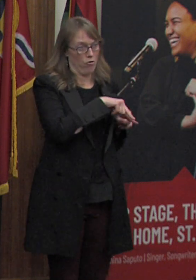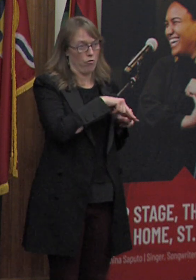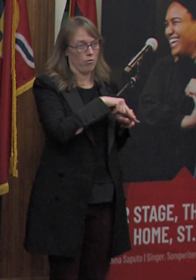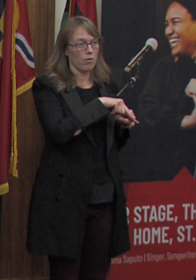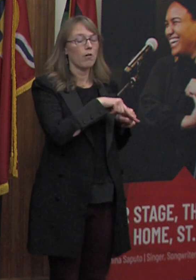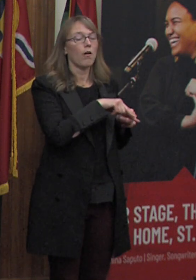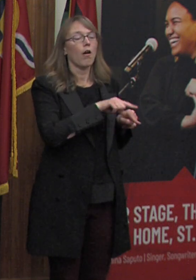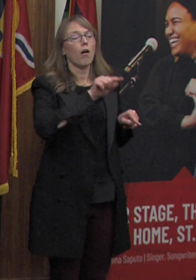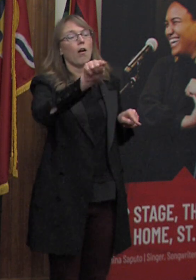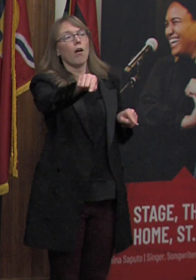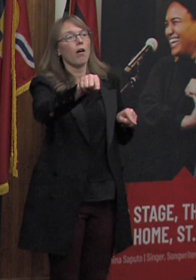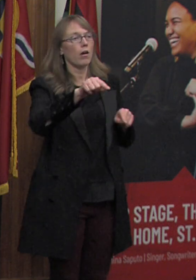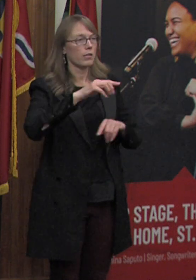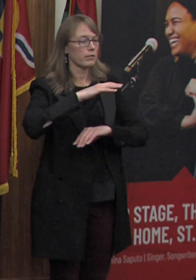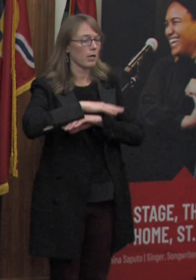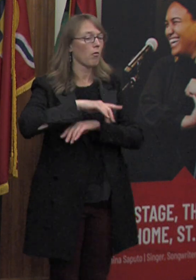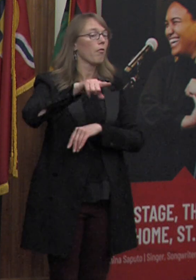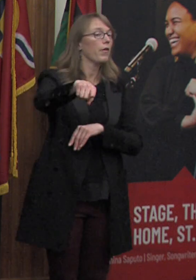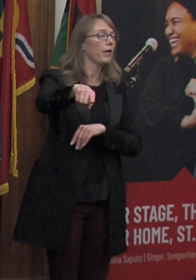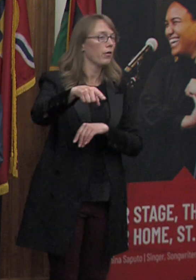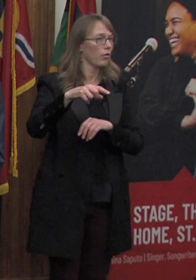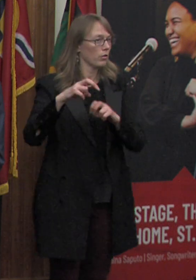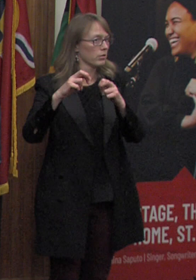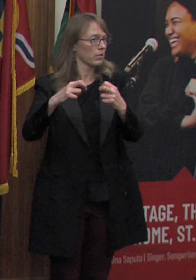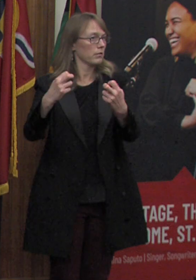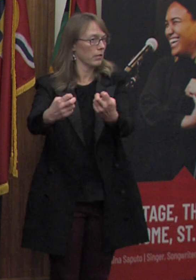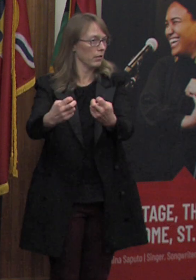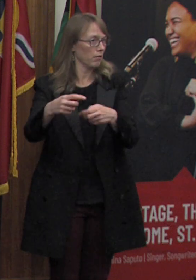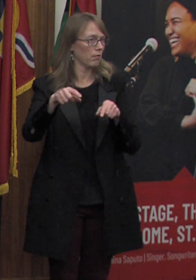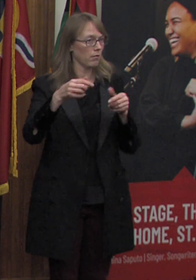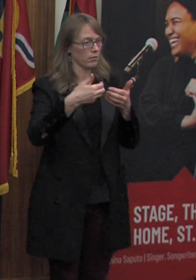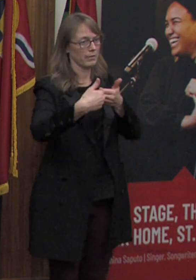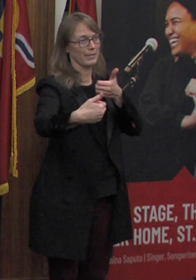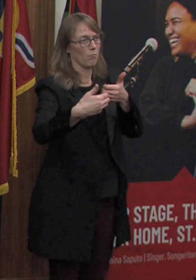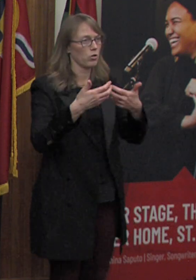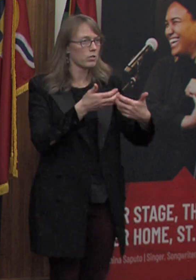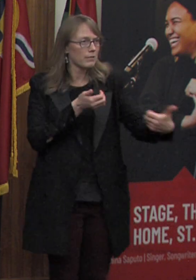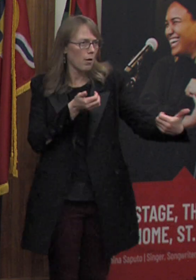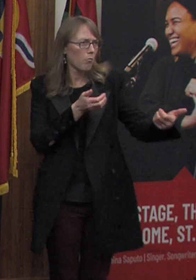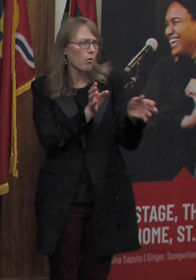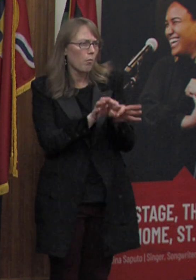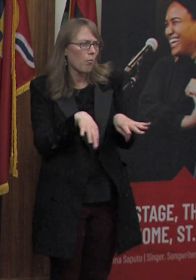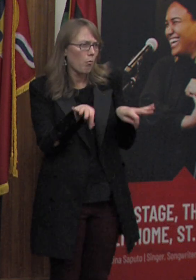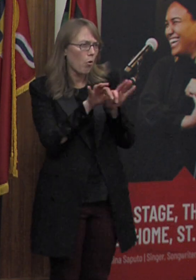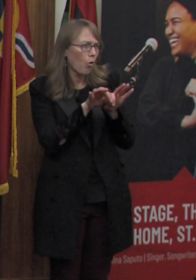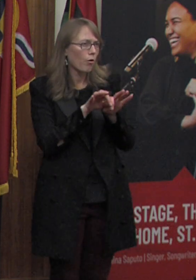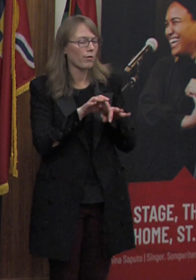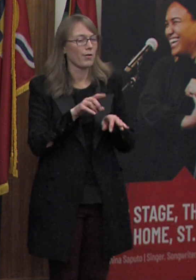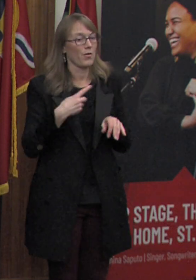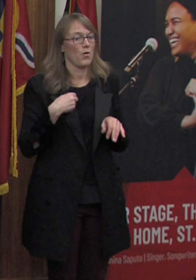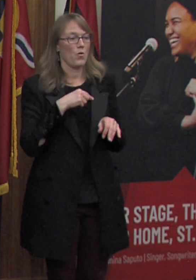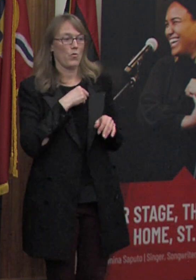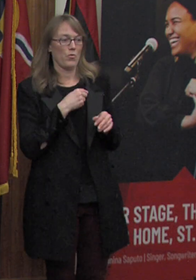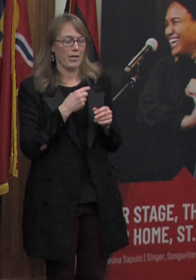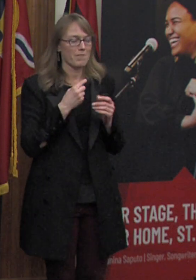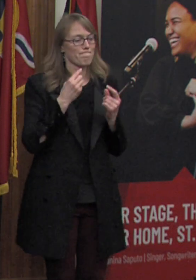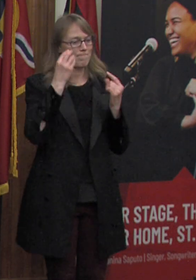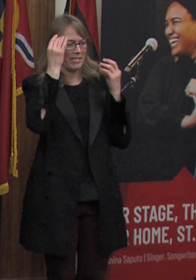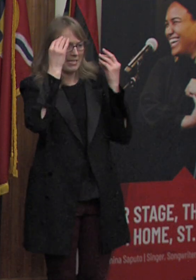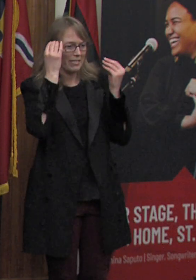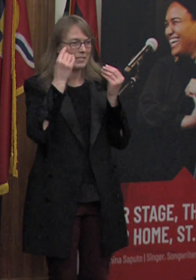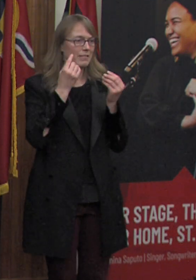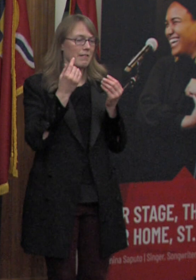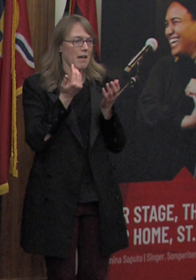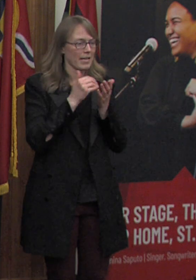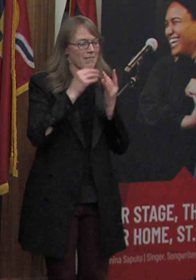be reevaluating all the time. So we're trying to make joint decisions. As you probably know, yesterday there